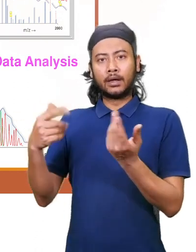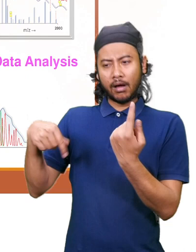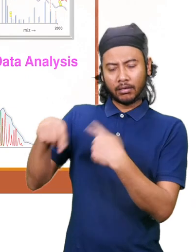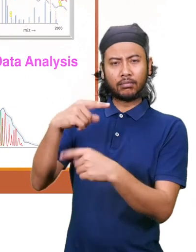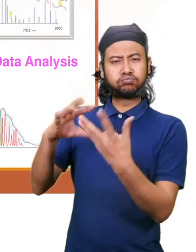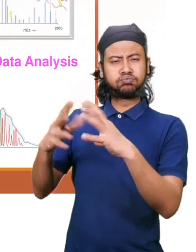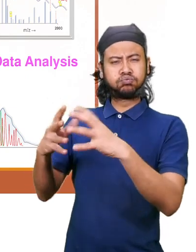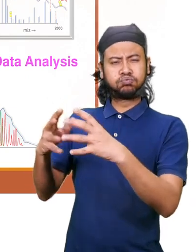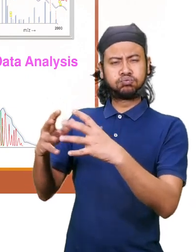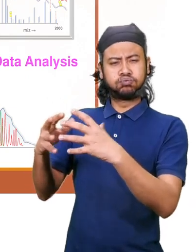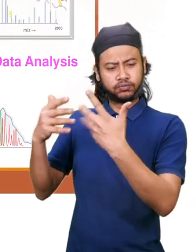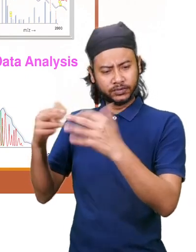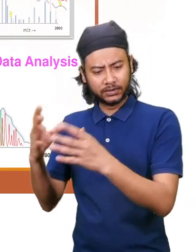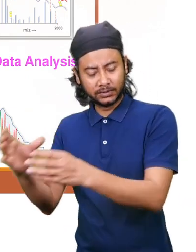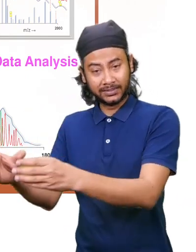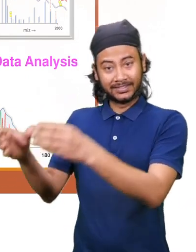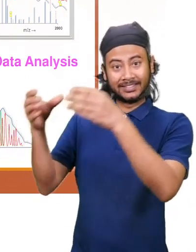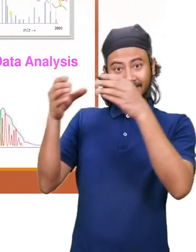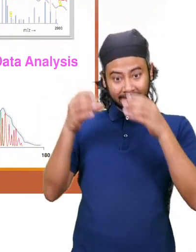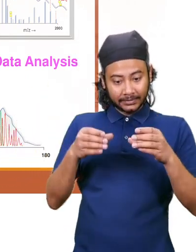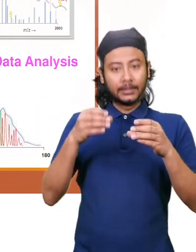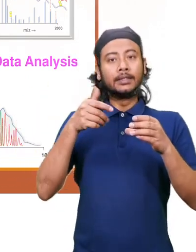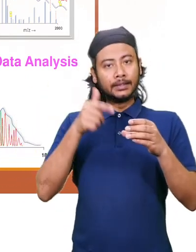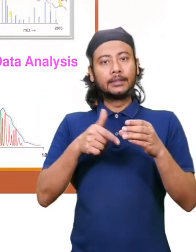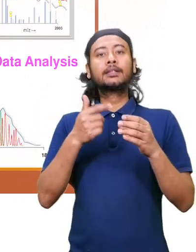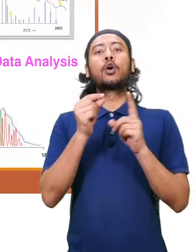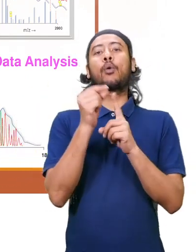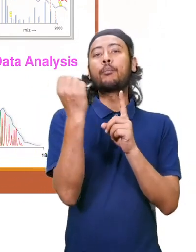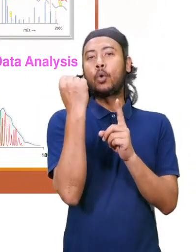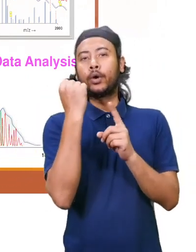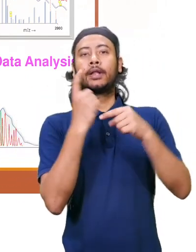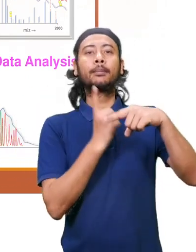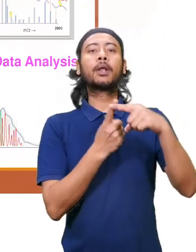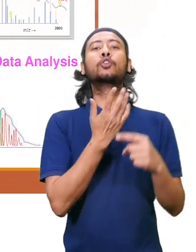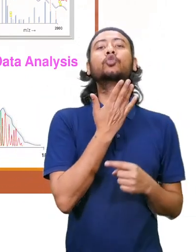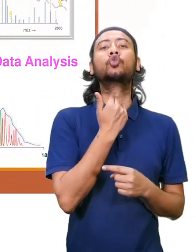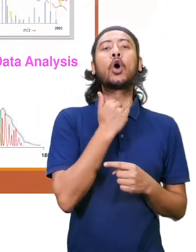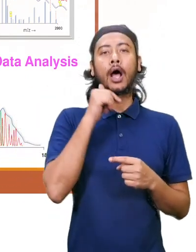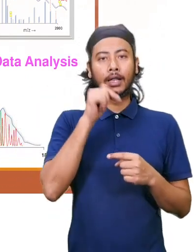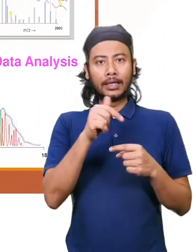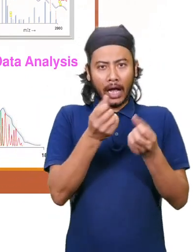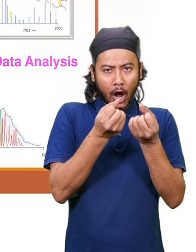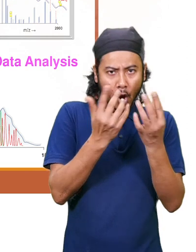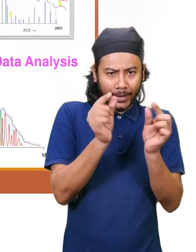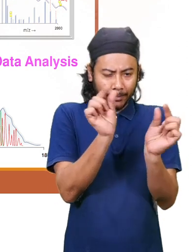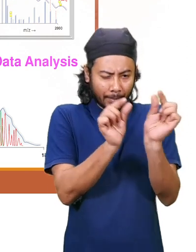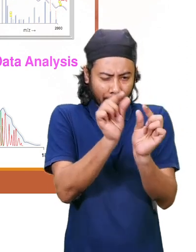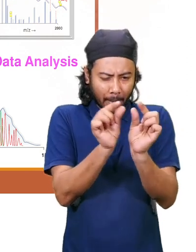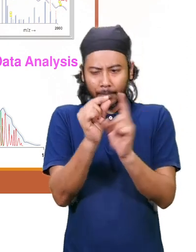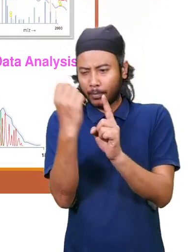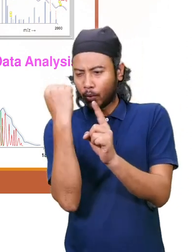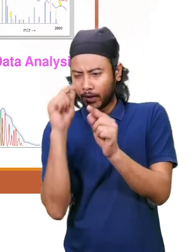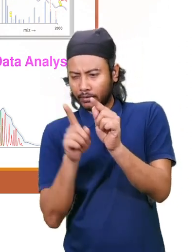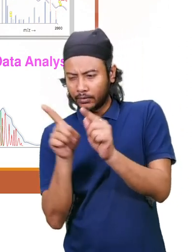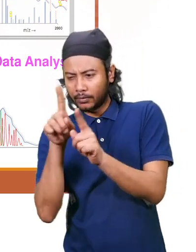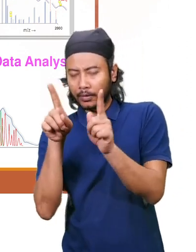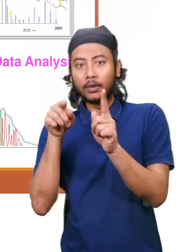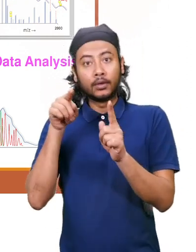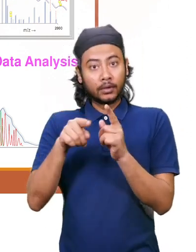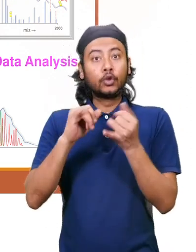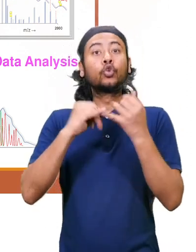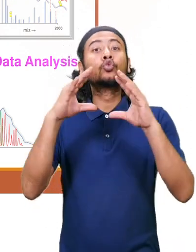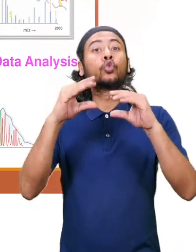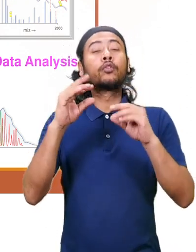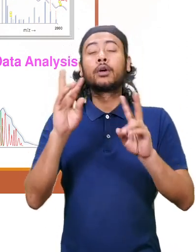data files, once you obtain that, will be searched against databases of both proteins as well as